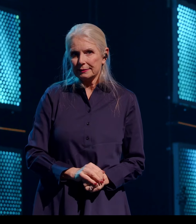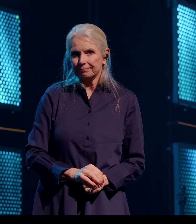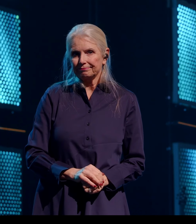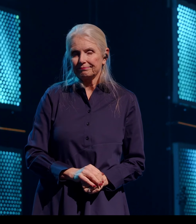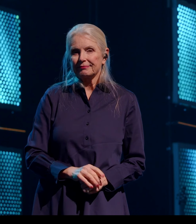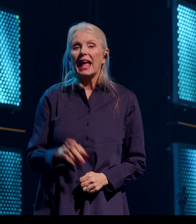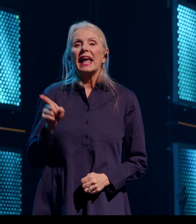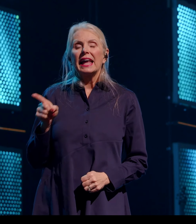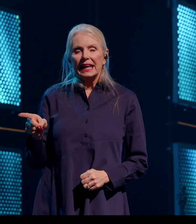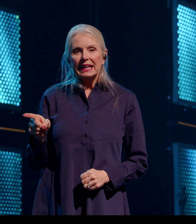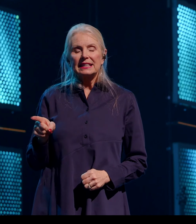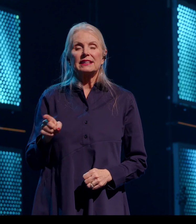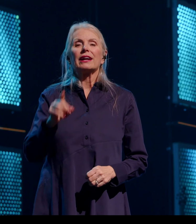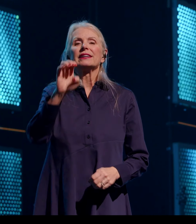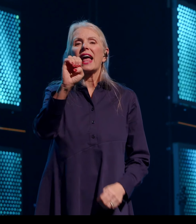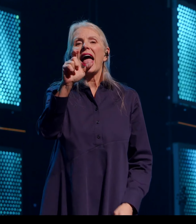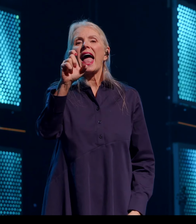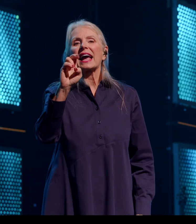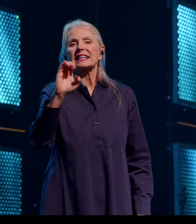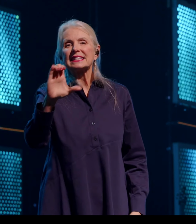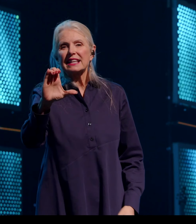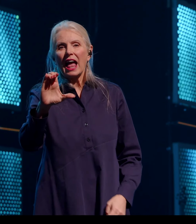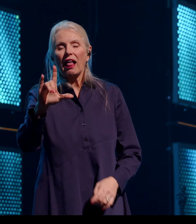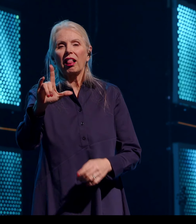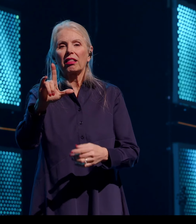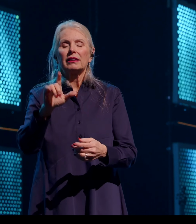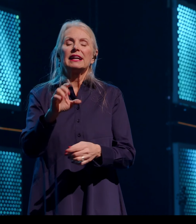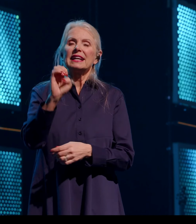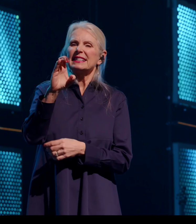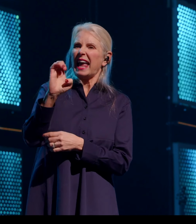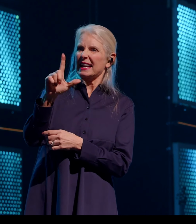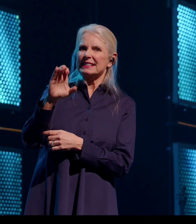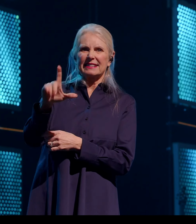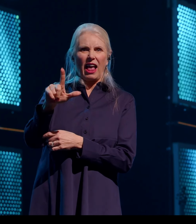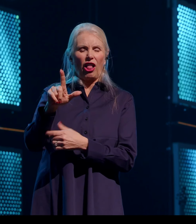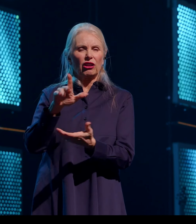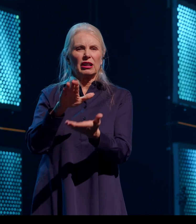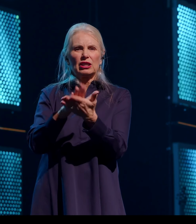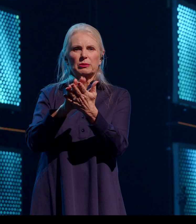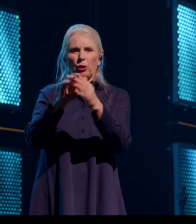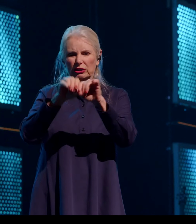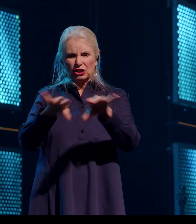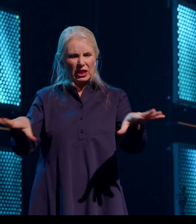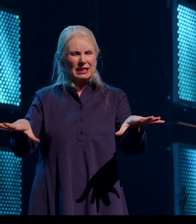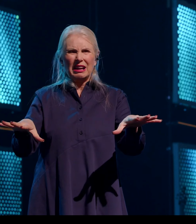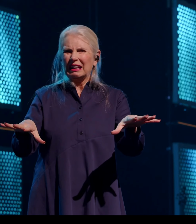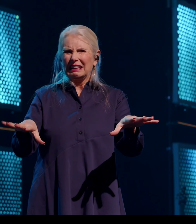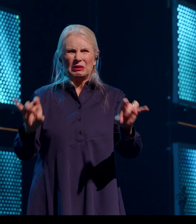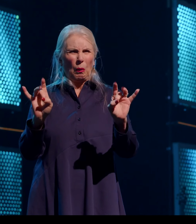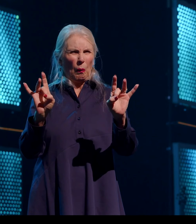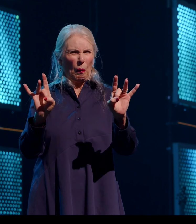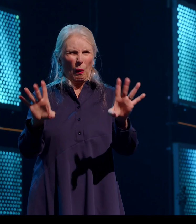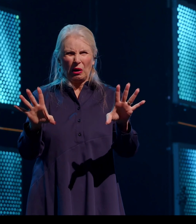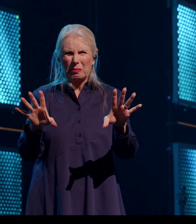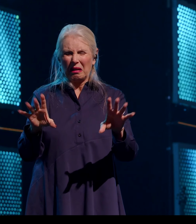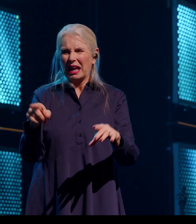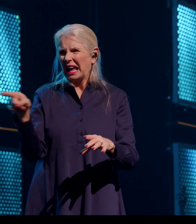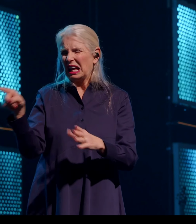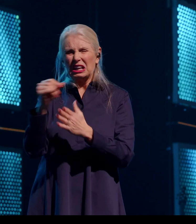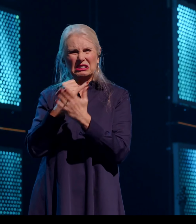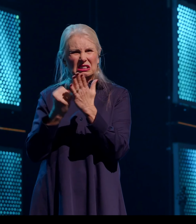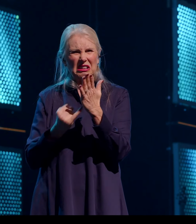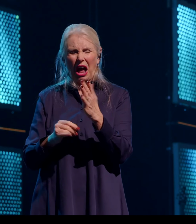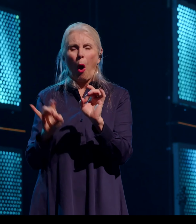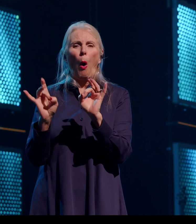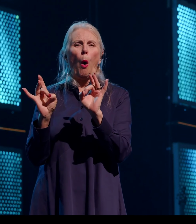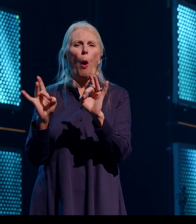His Excel sheets are old school. He did clip art for the longest time. I'm like, Kendall, you have to use our graphic designer. He's like, Daniel, nobody cares. They